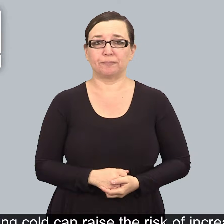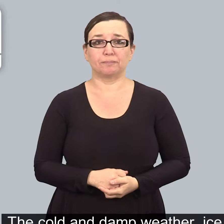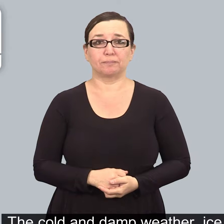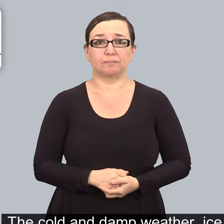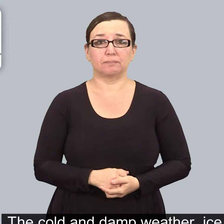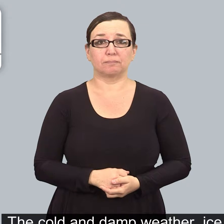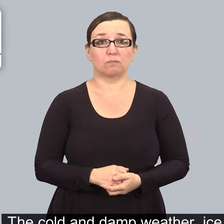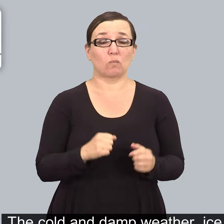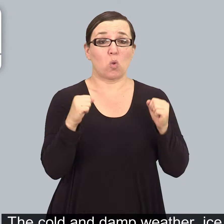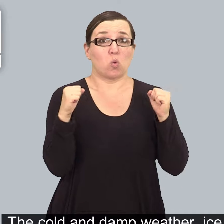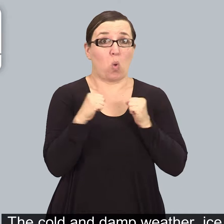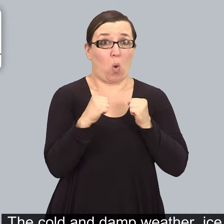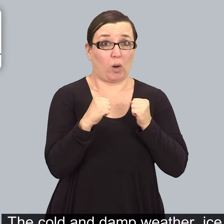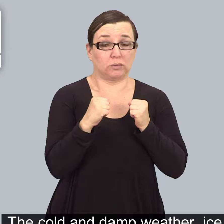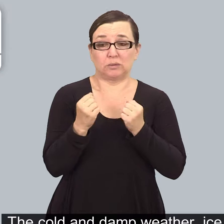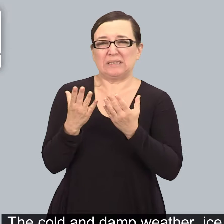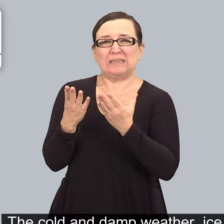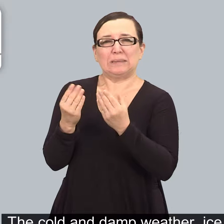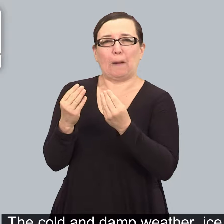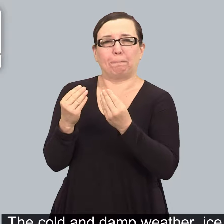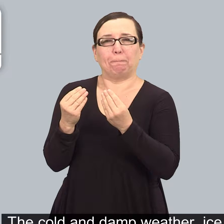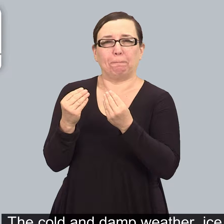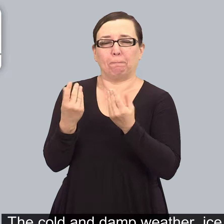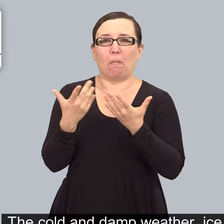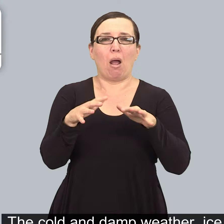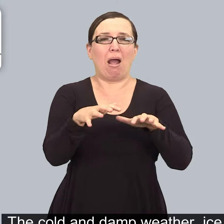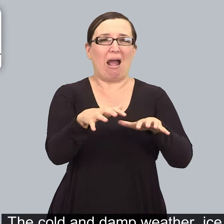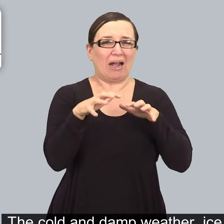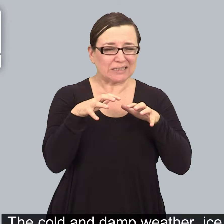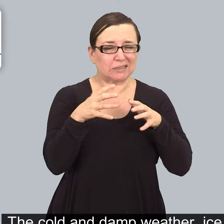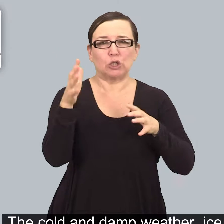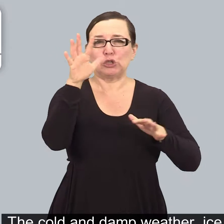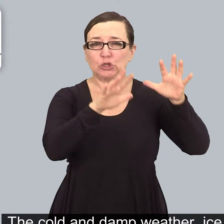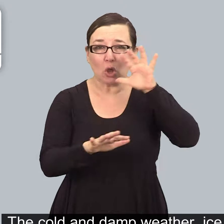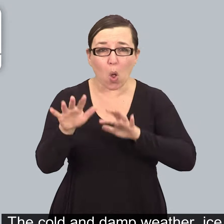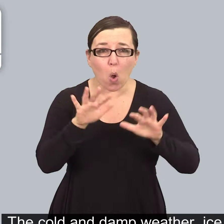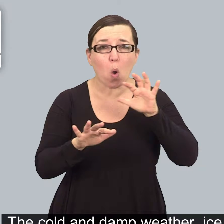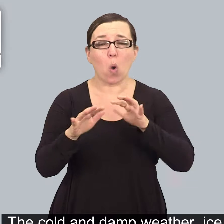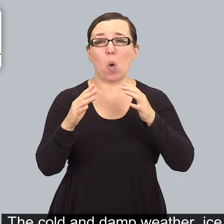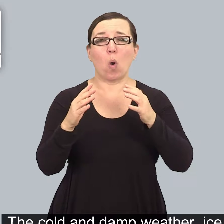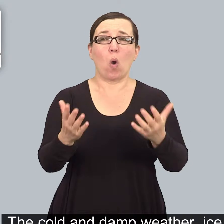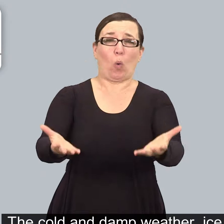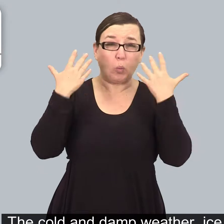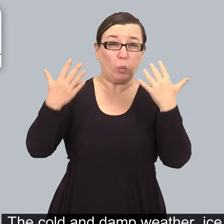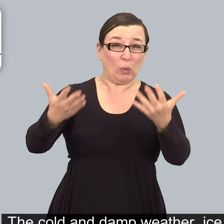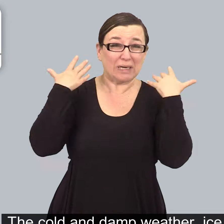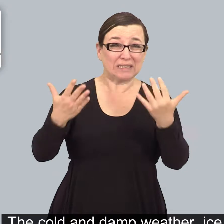The cold and damp weather, ice, snow, and high winds can all aggravate